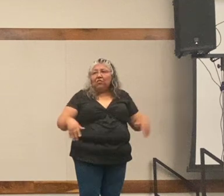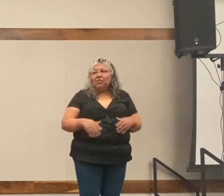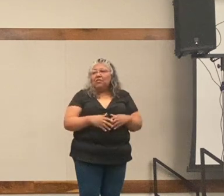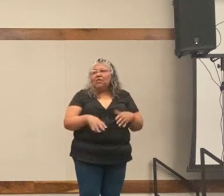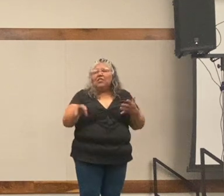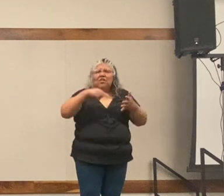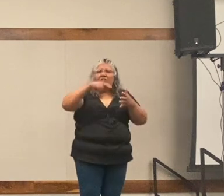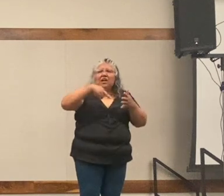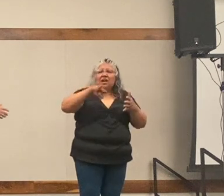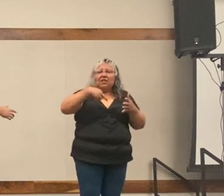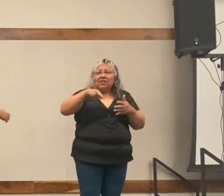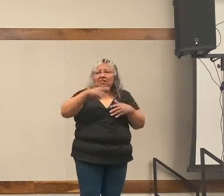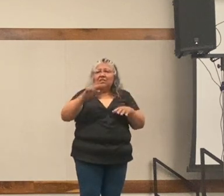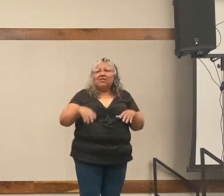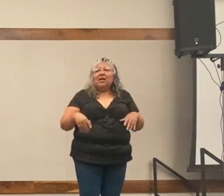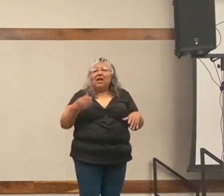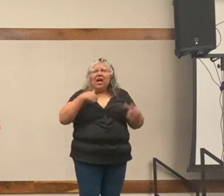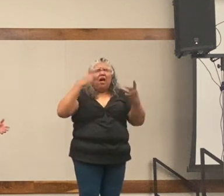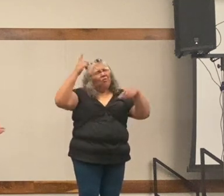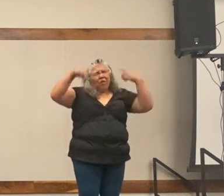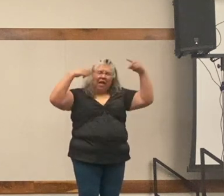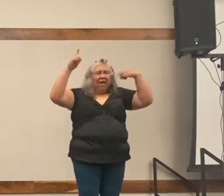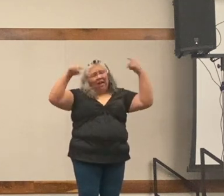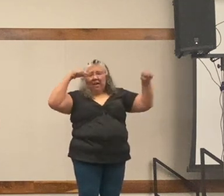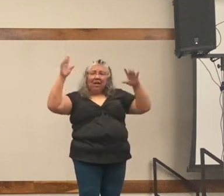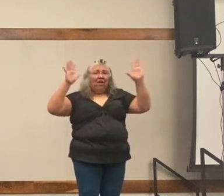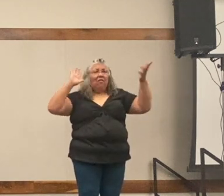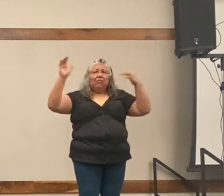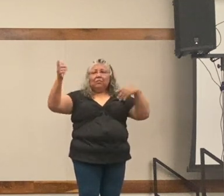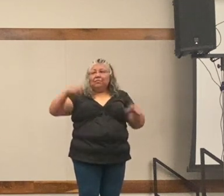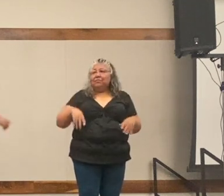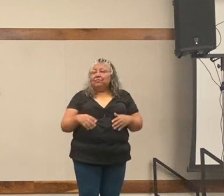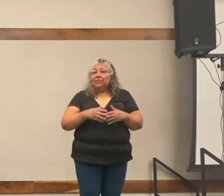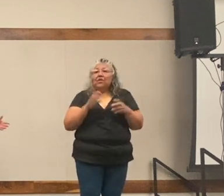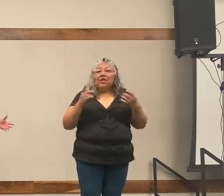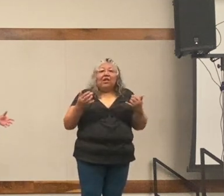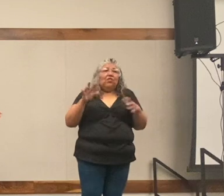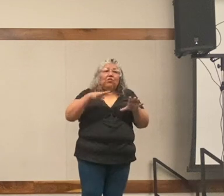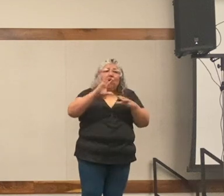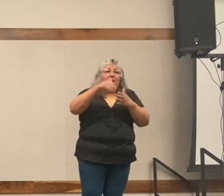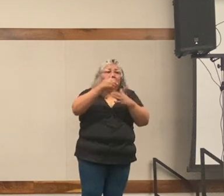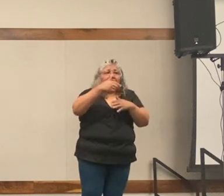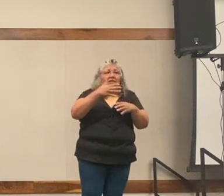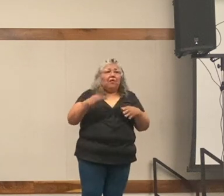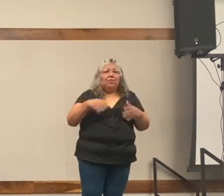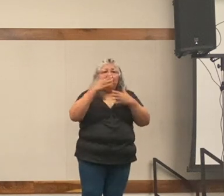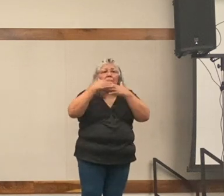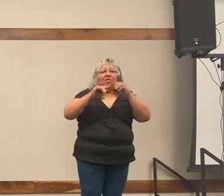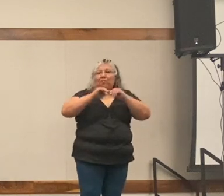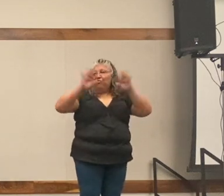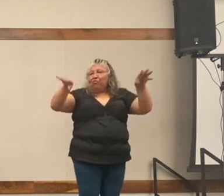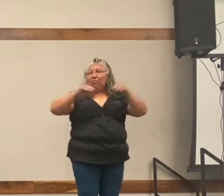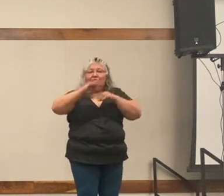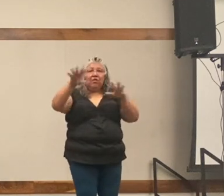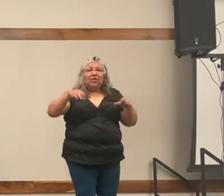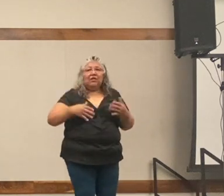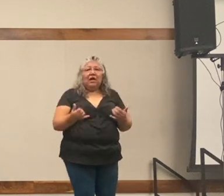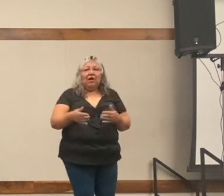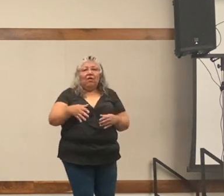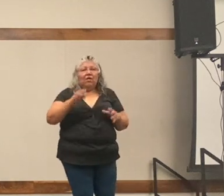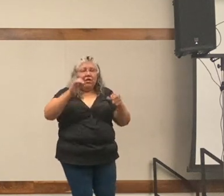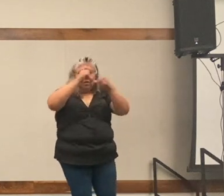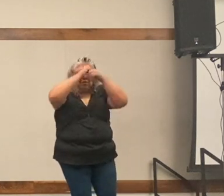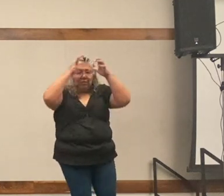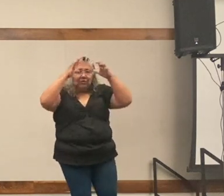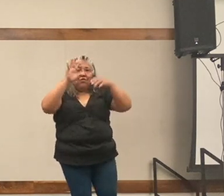They're dancing around this. I'm a maniac, maniac. Right? They're just doing blood flying everywhere. God, imagine this, picture